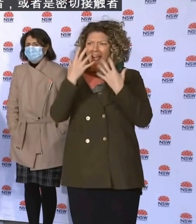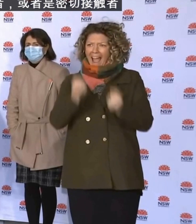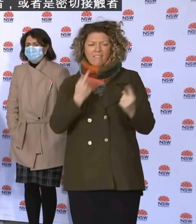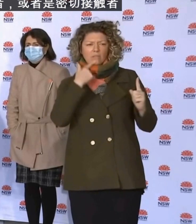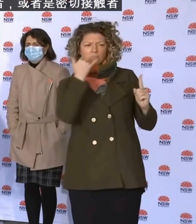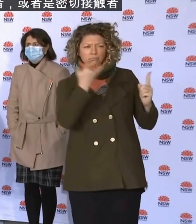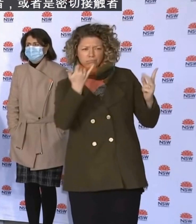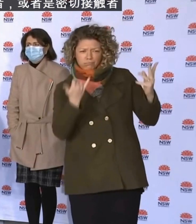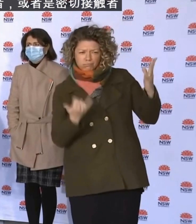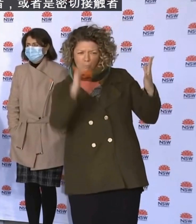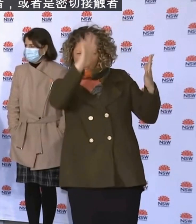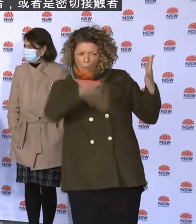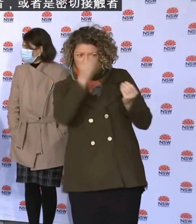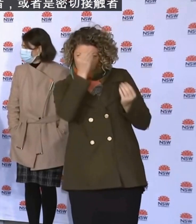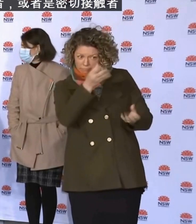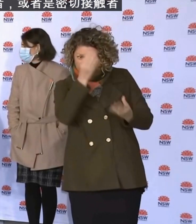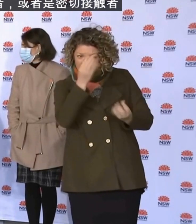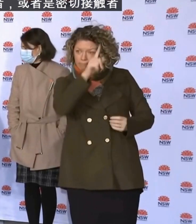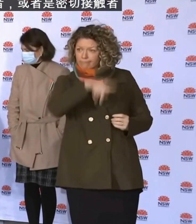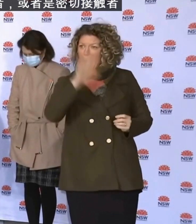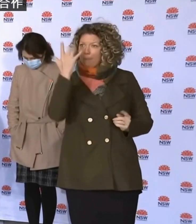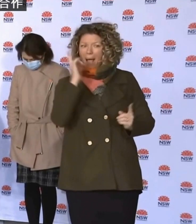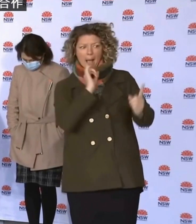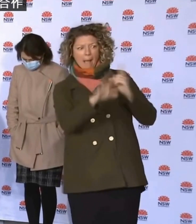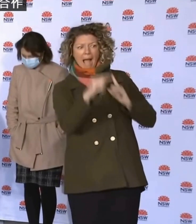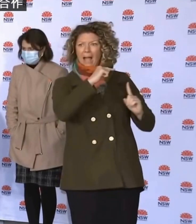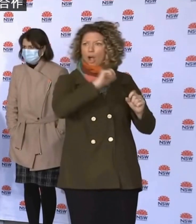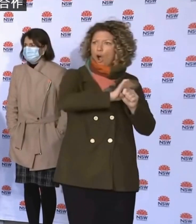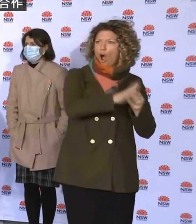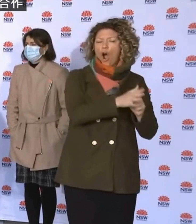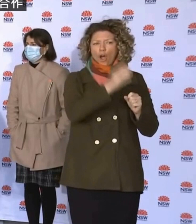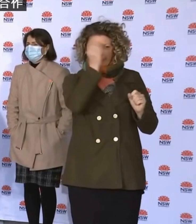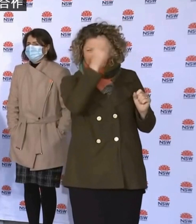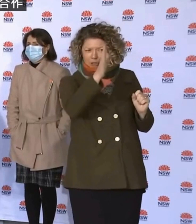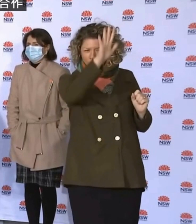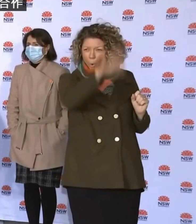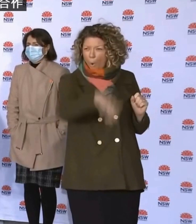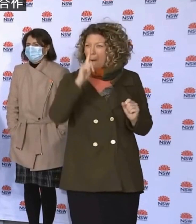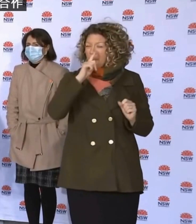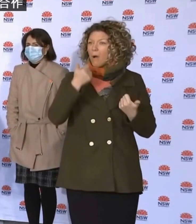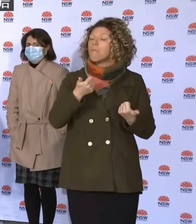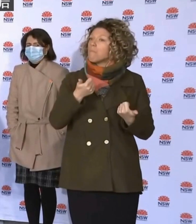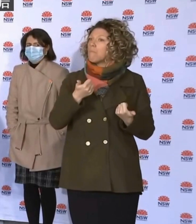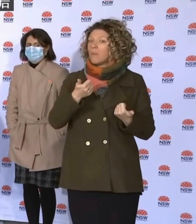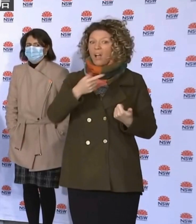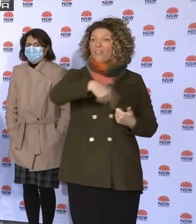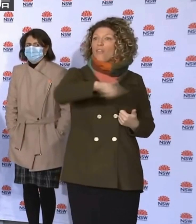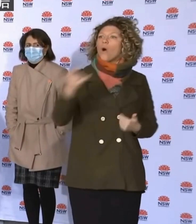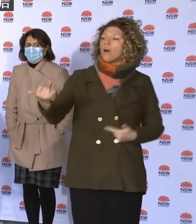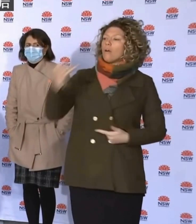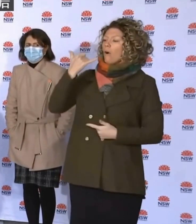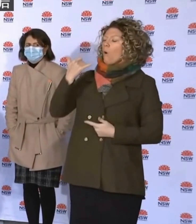people, either casual or close contacts, depending on the situation. And can I appreciate the cooperation of those